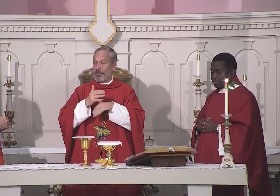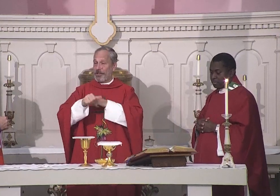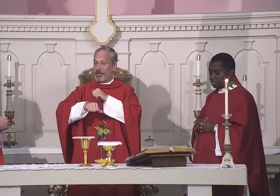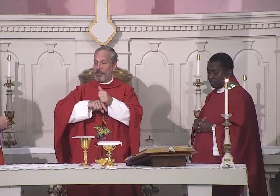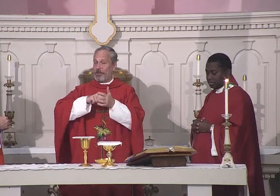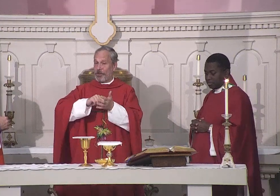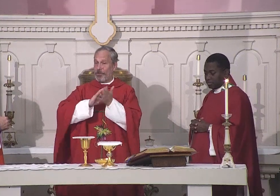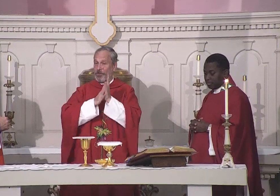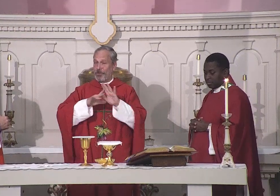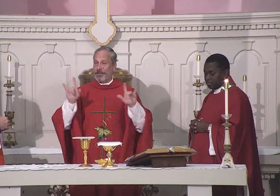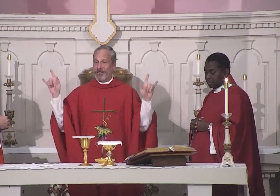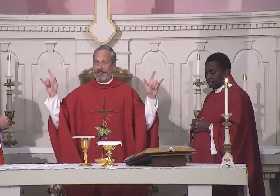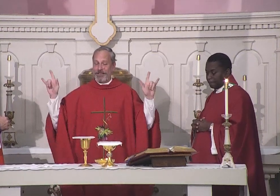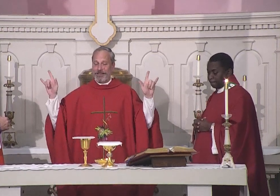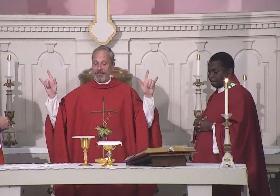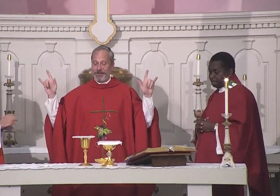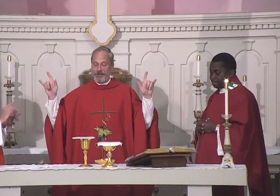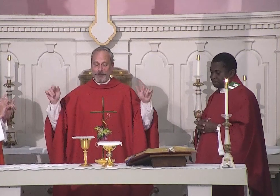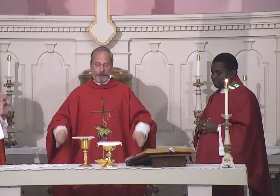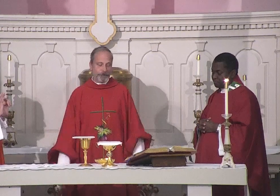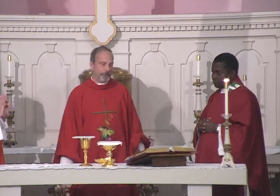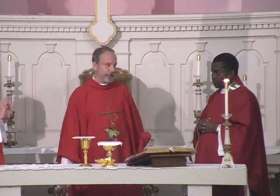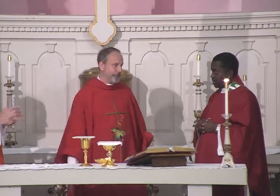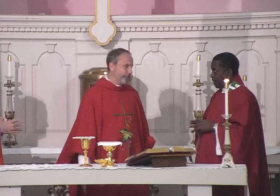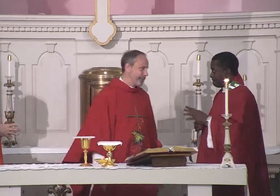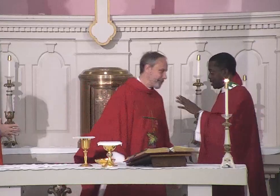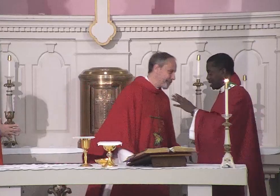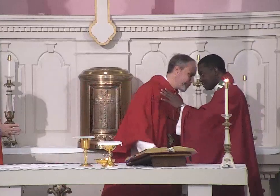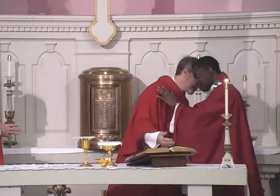Let us offer each other the sign of peace.